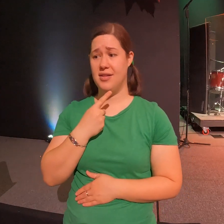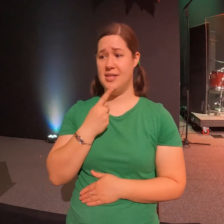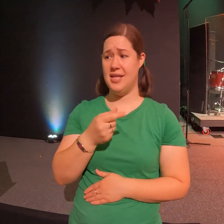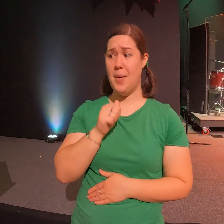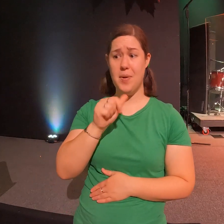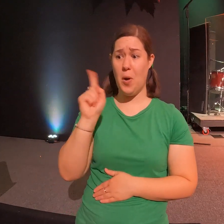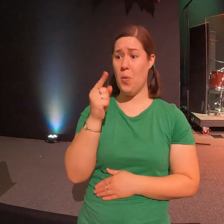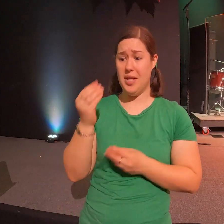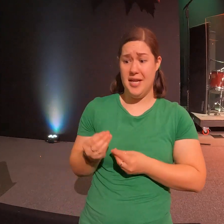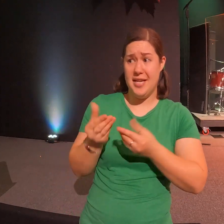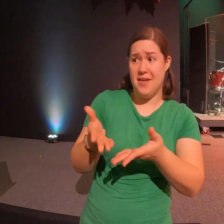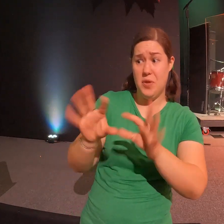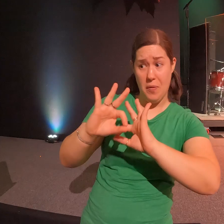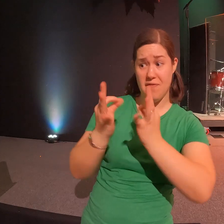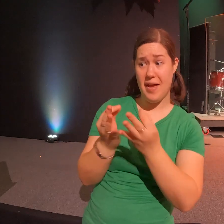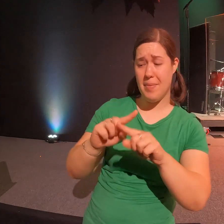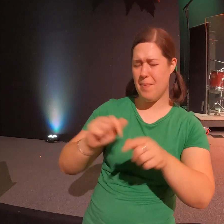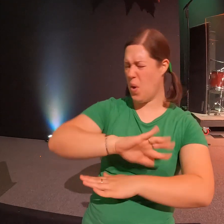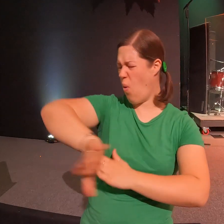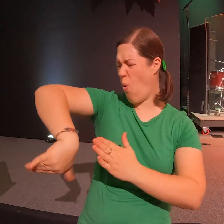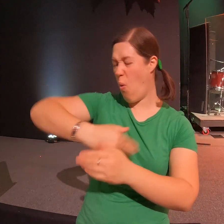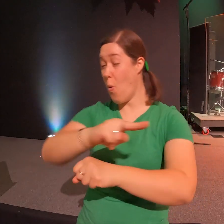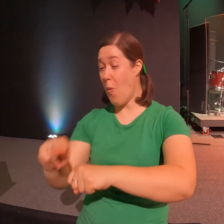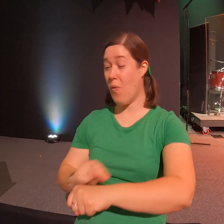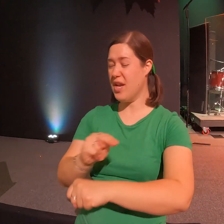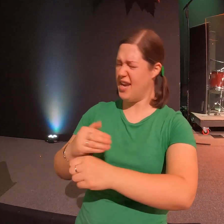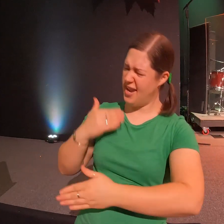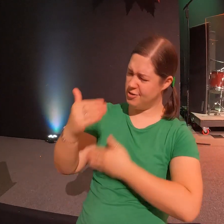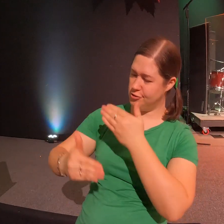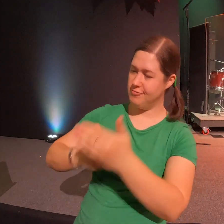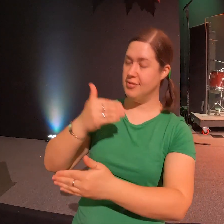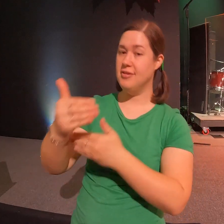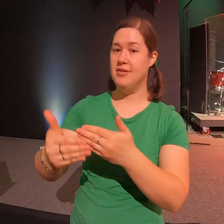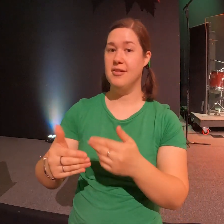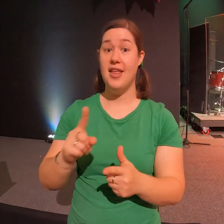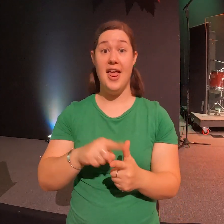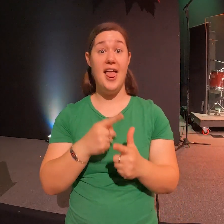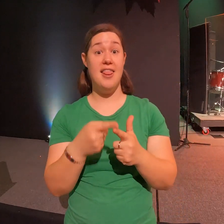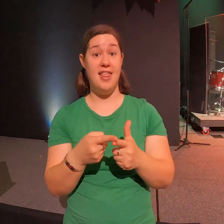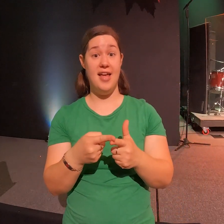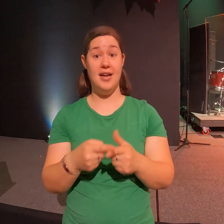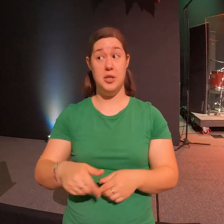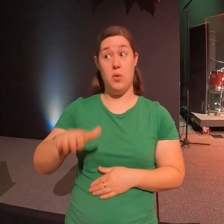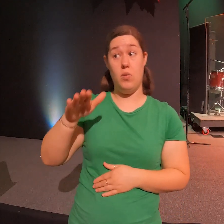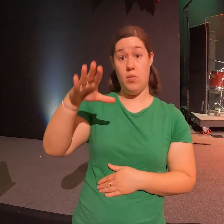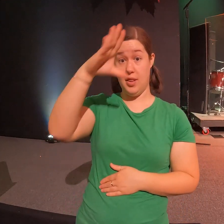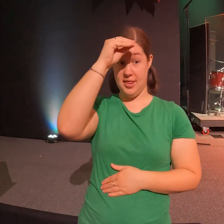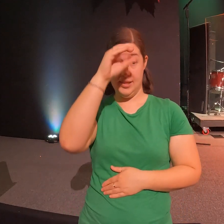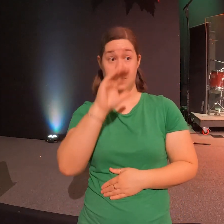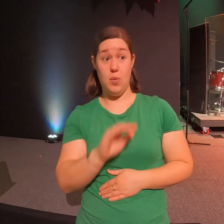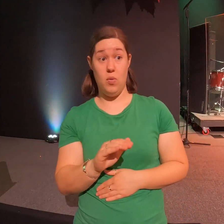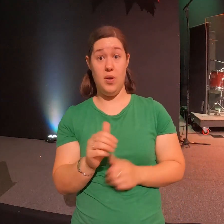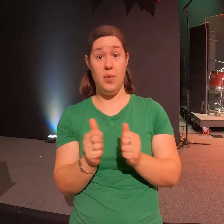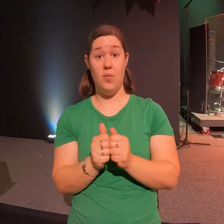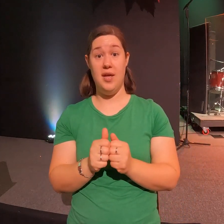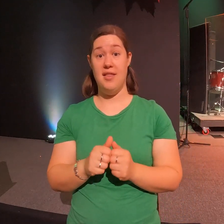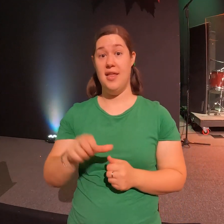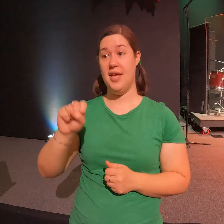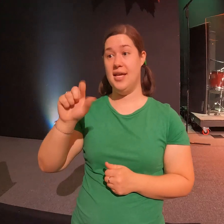And then God promised this young boy with a slingshot who took care of sheep and as a